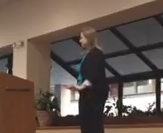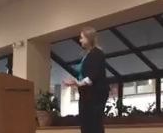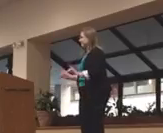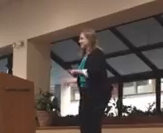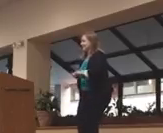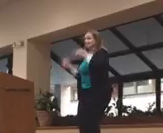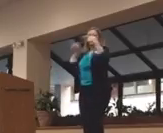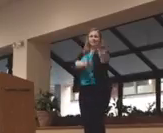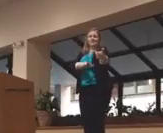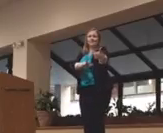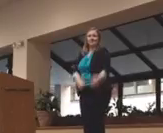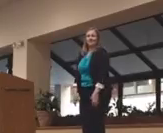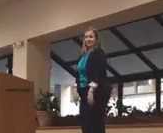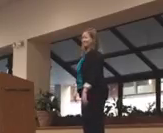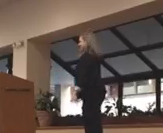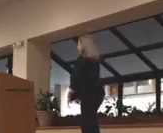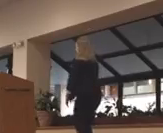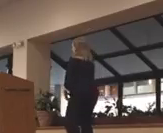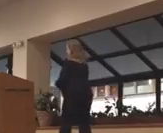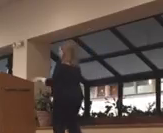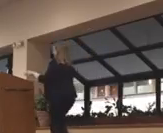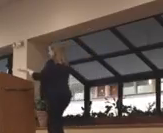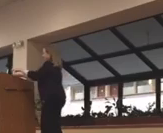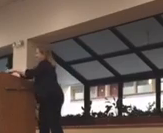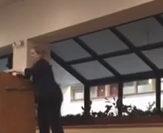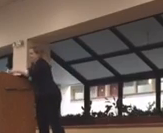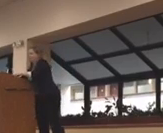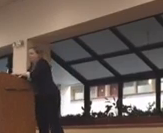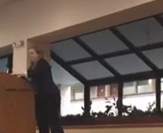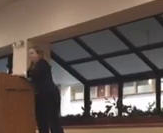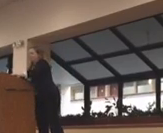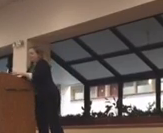it. Okay. Turn it back over.